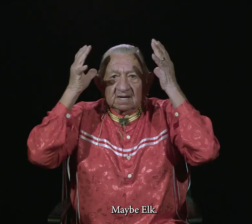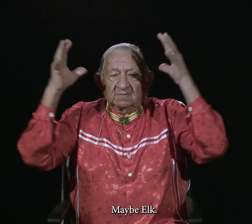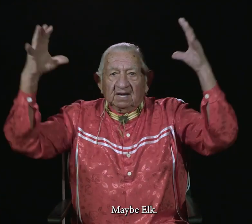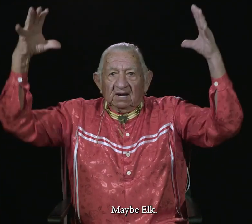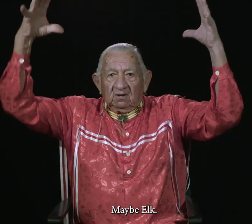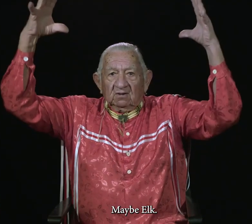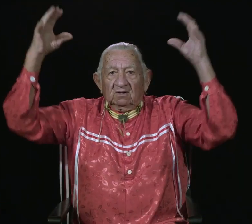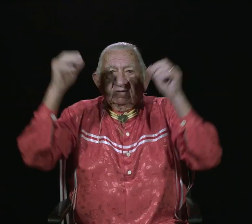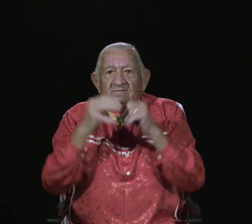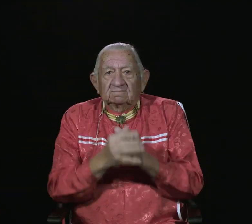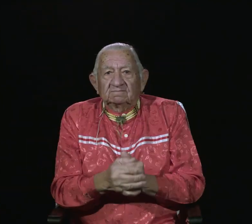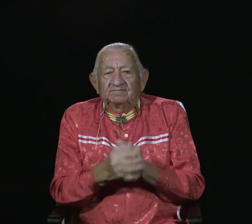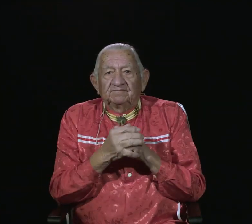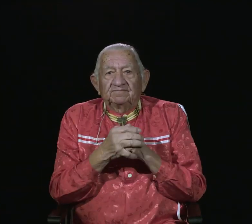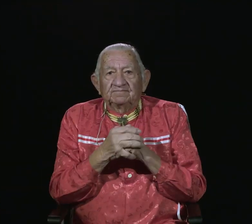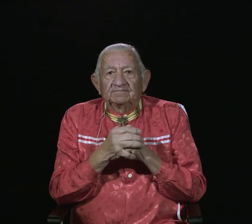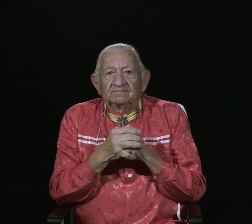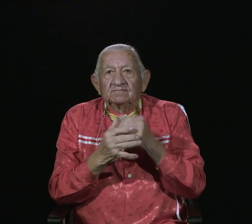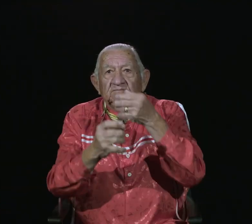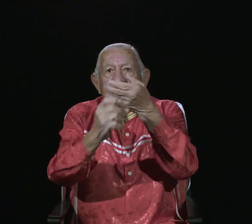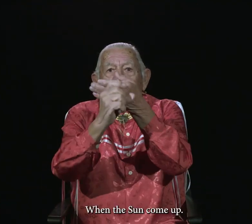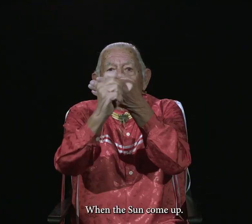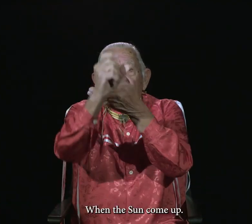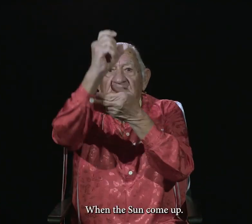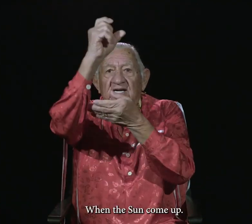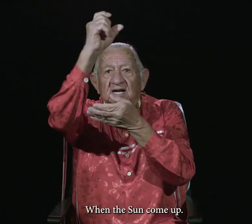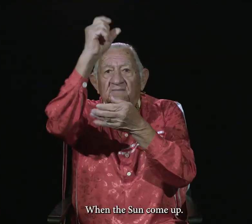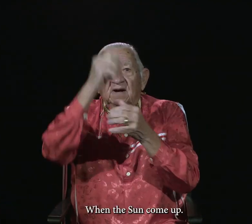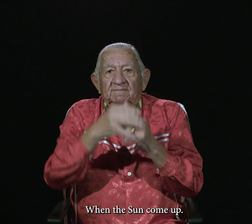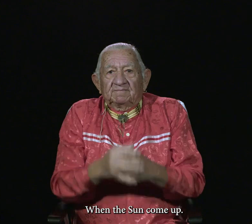maybe elk. When the sun come up,